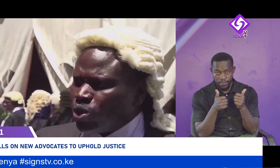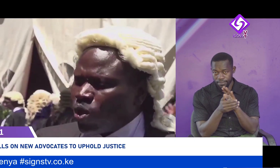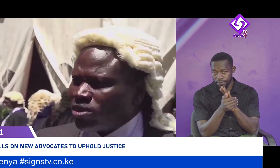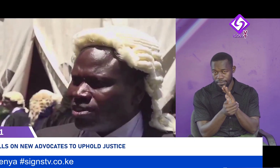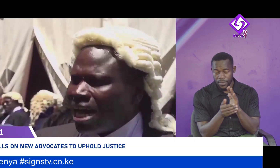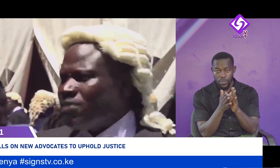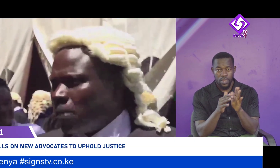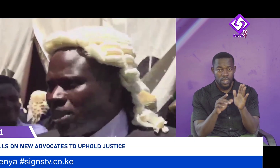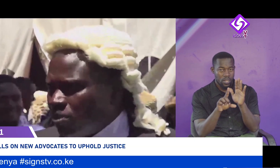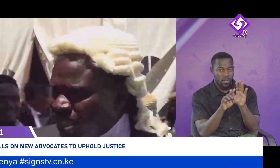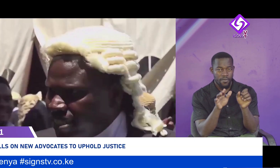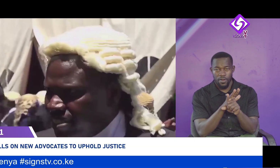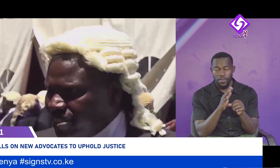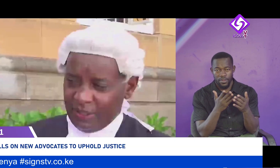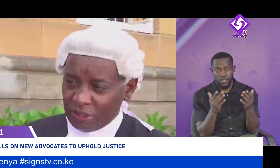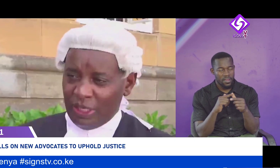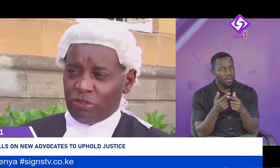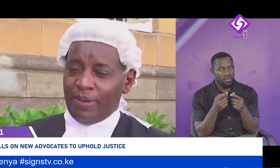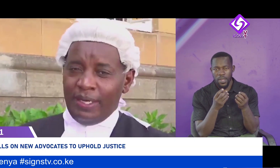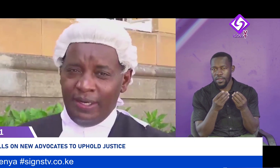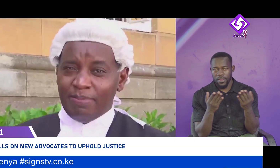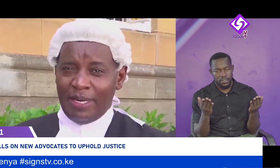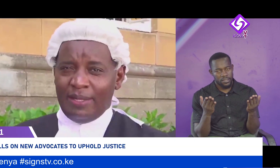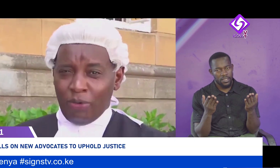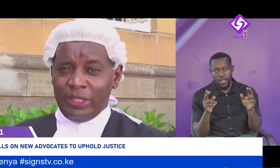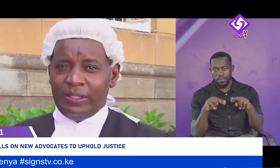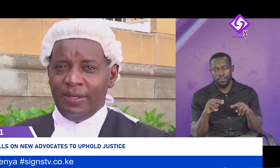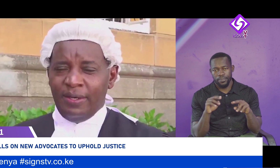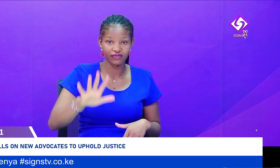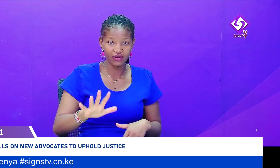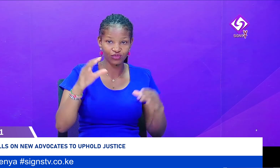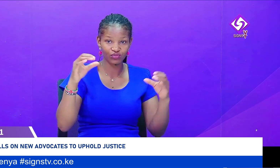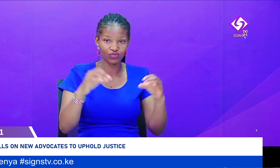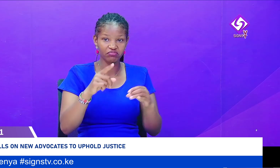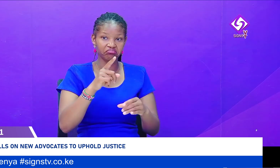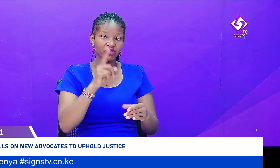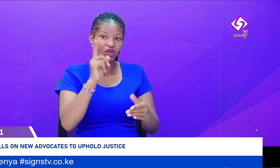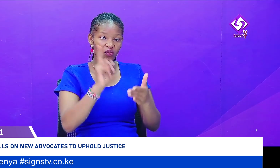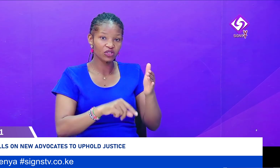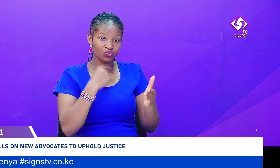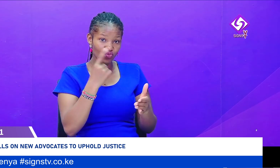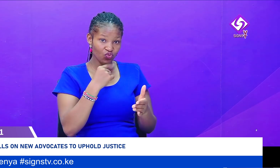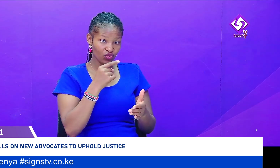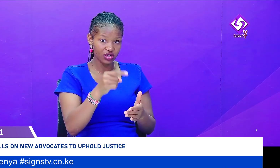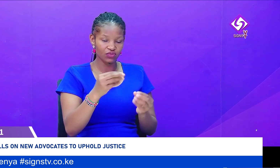not have happened the way they did. Great honor to my late brother Maurice. Of the 25 victims